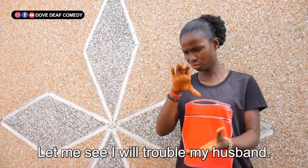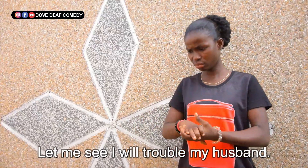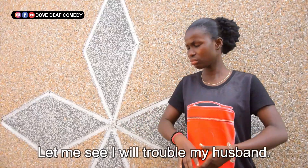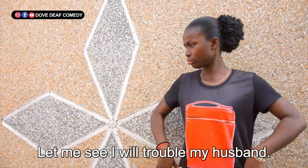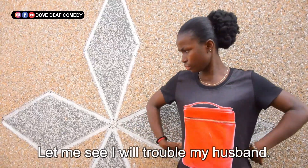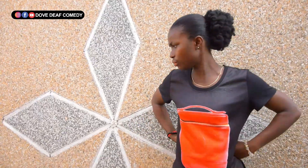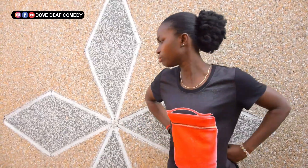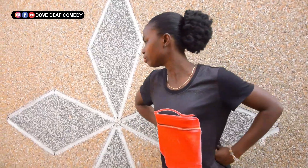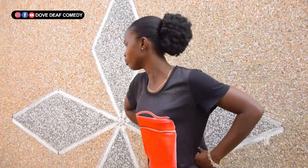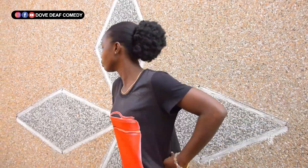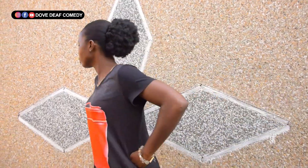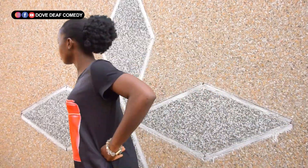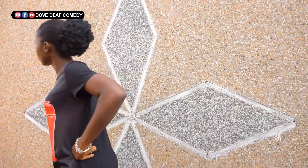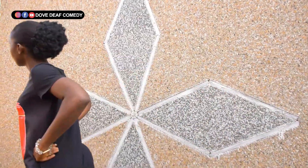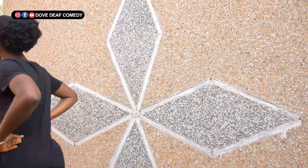husband.